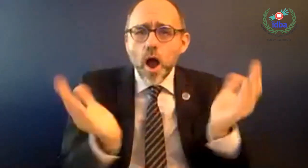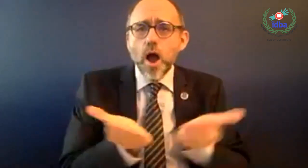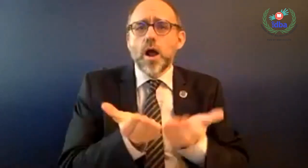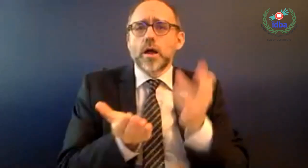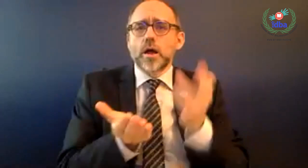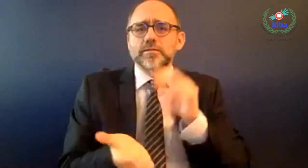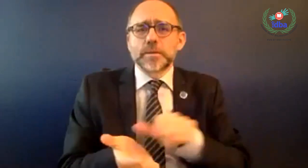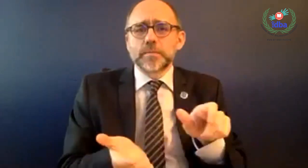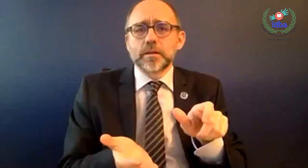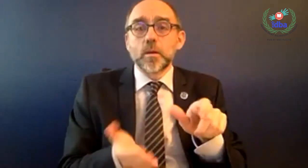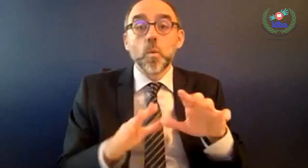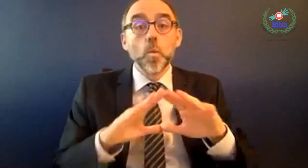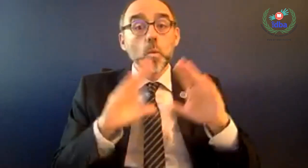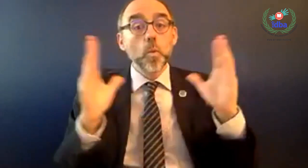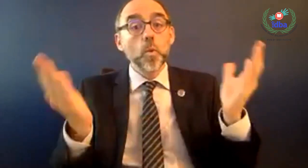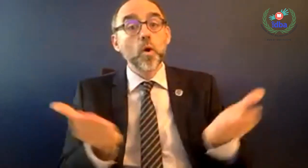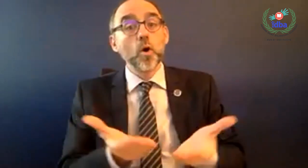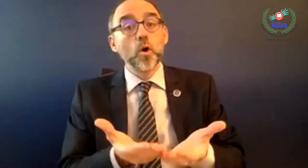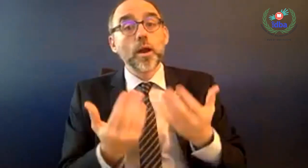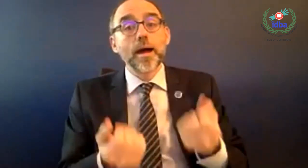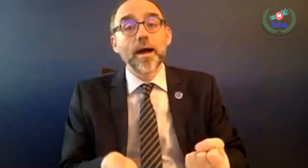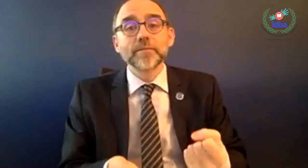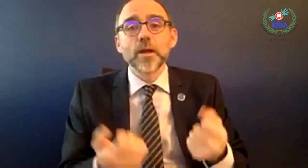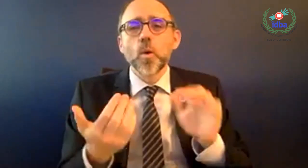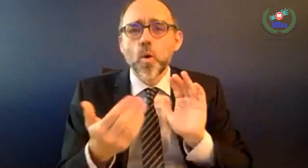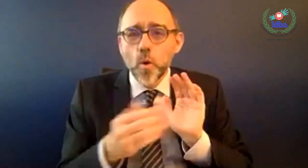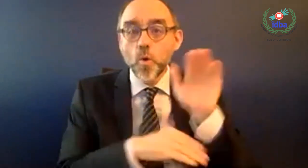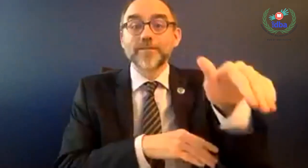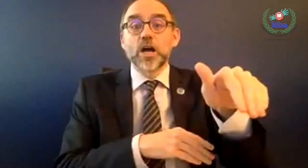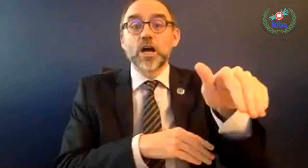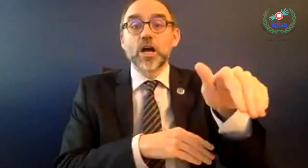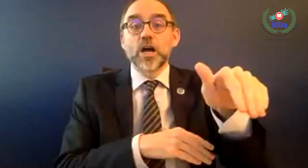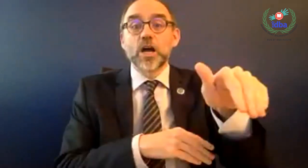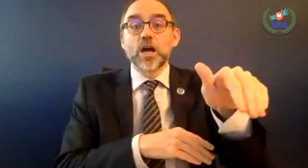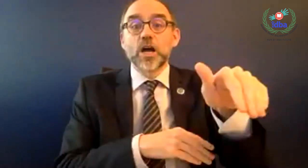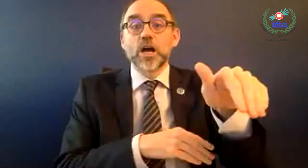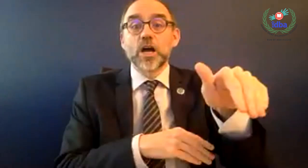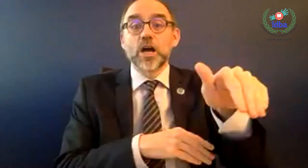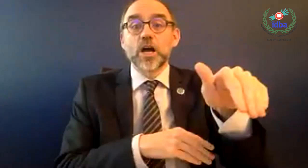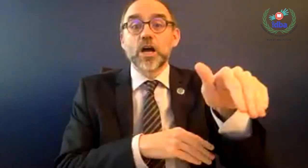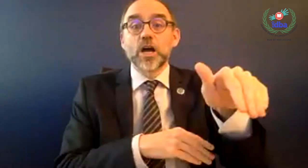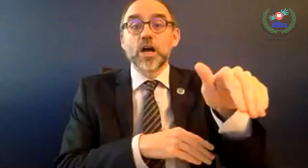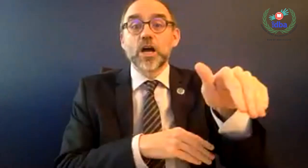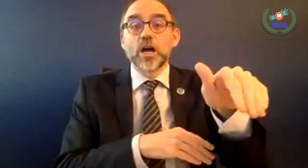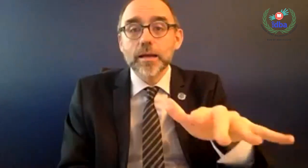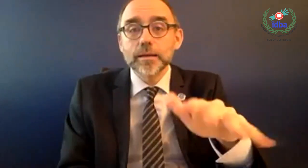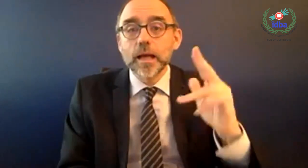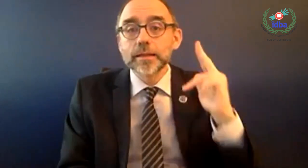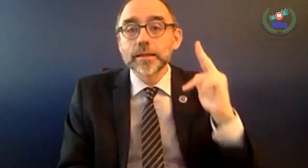In World Federation of the Deaf, now throughout the world we have got around over